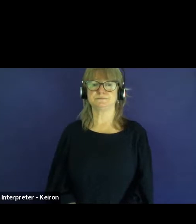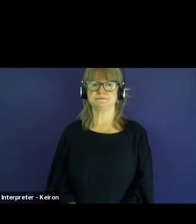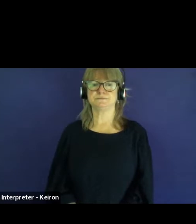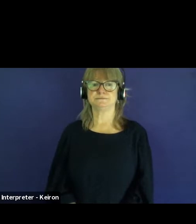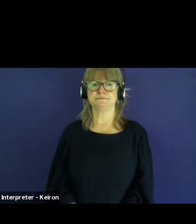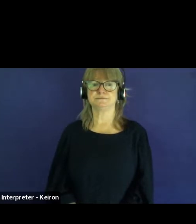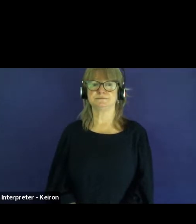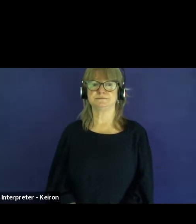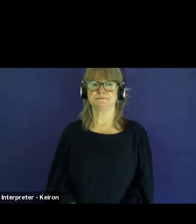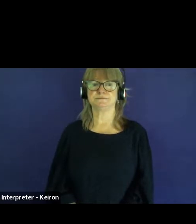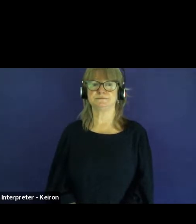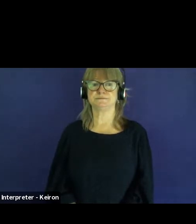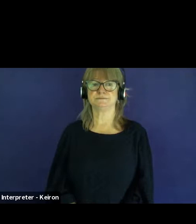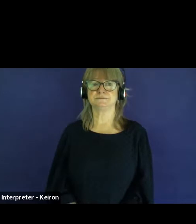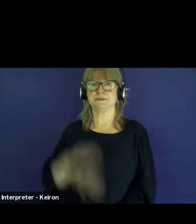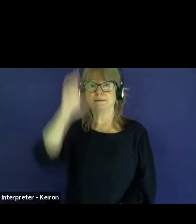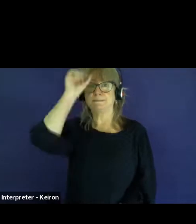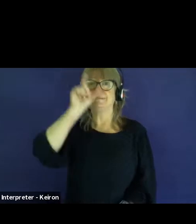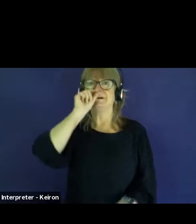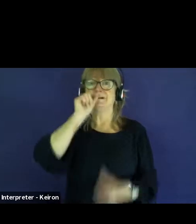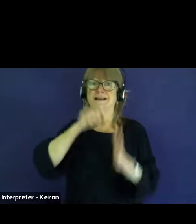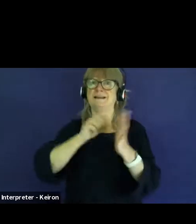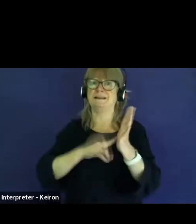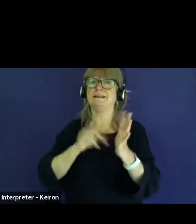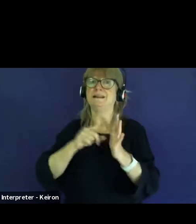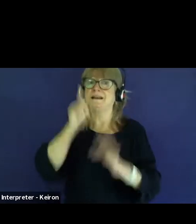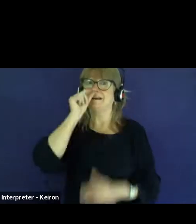Remember, we can drop to our knees if we have to.